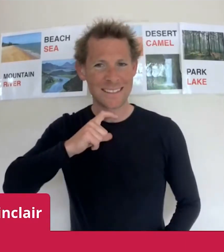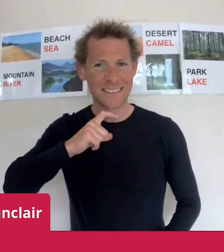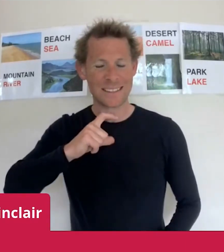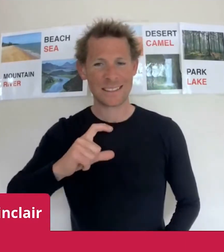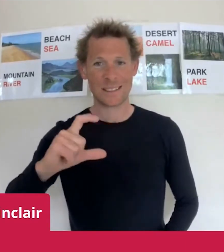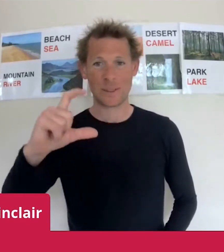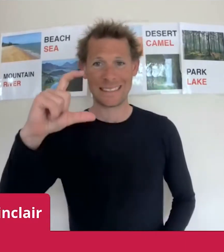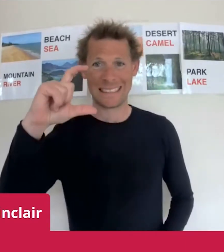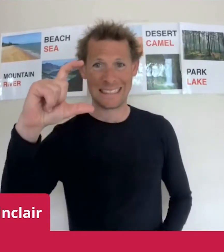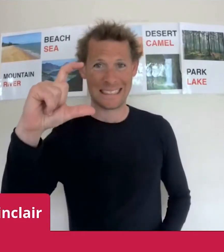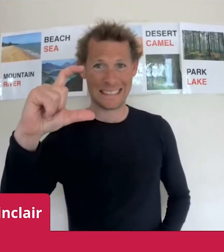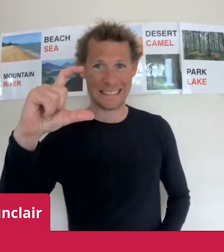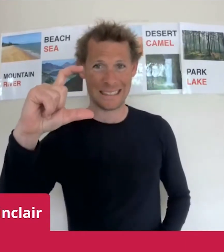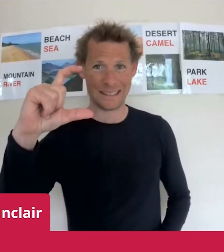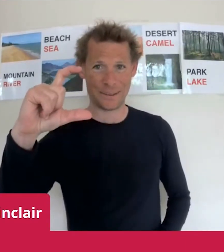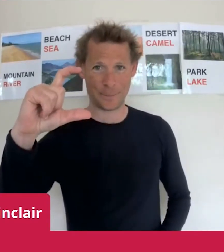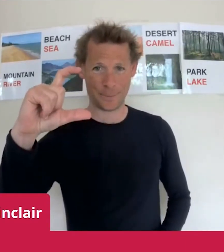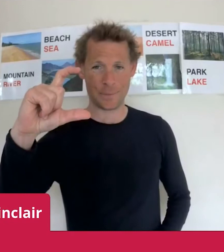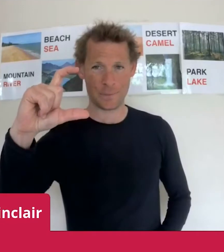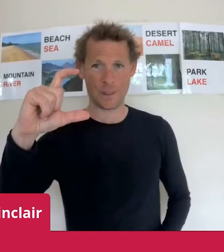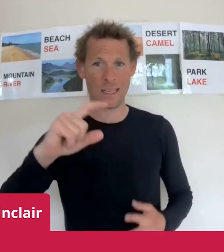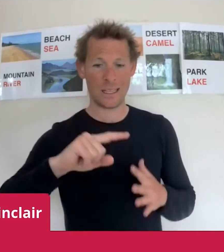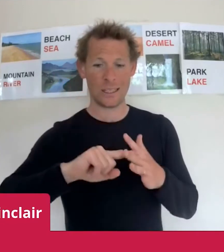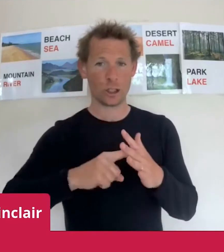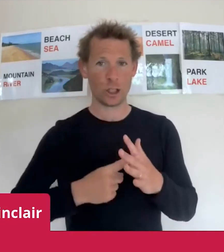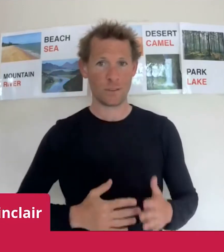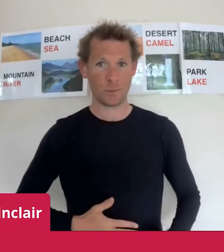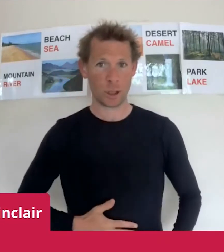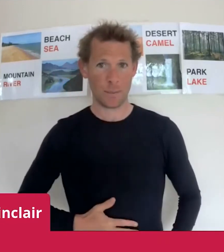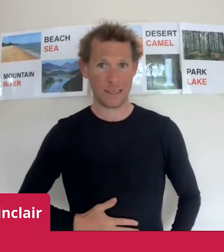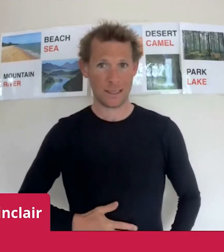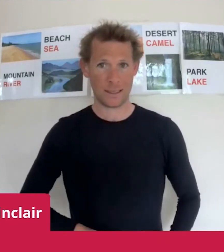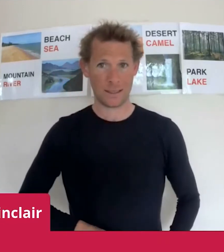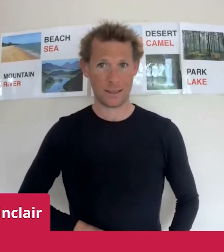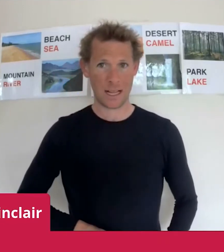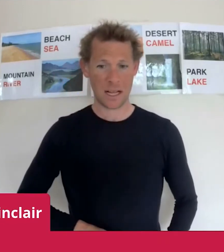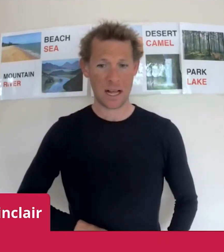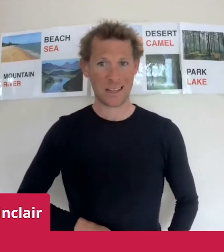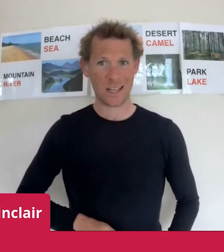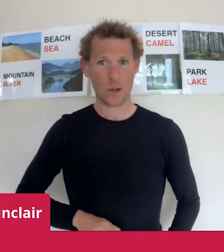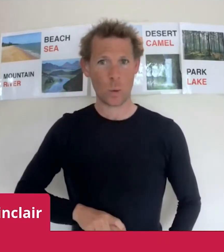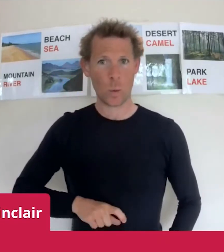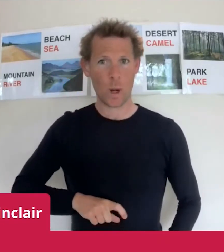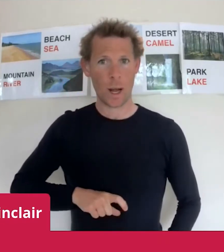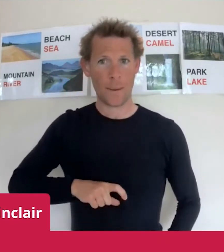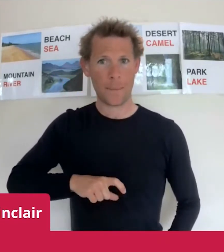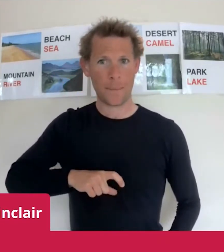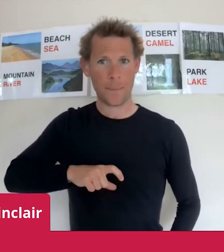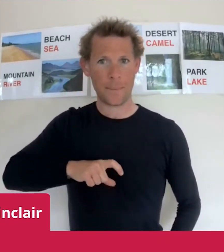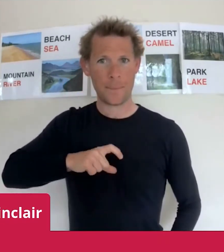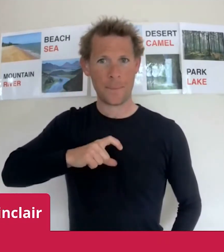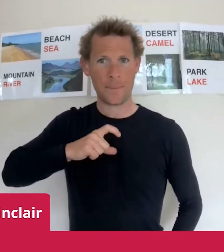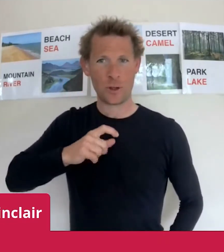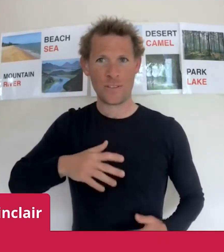This is the sign for confident. So it's a C hand shape, and you start at your tummy and bring it all the way